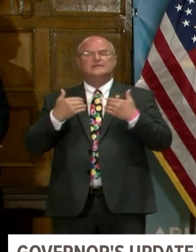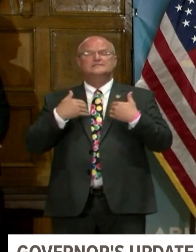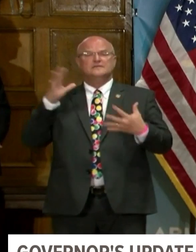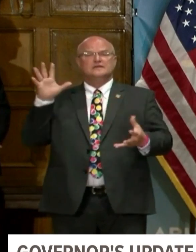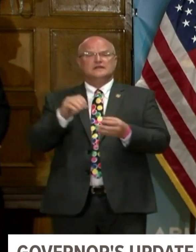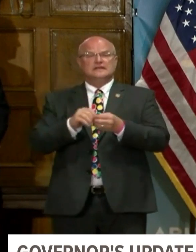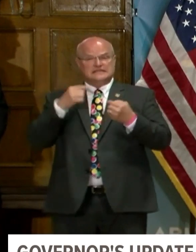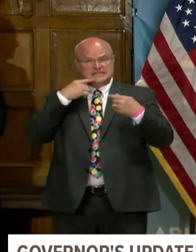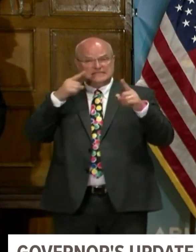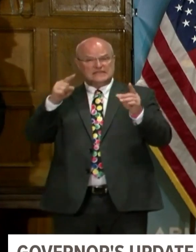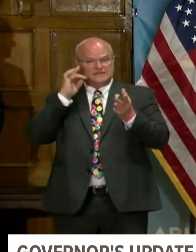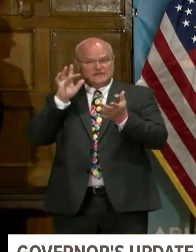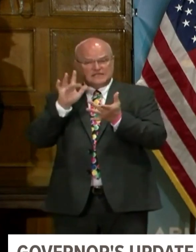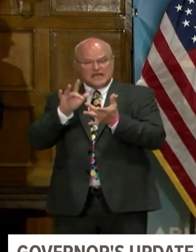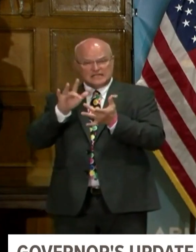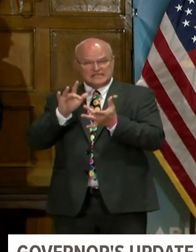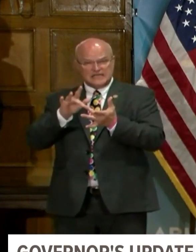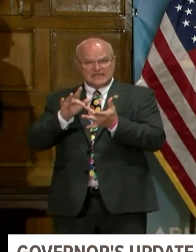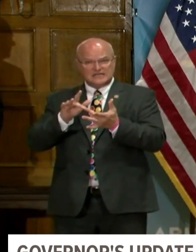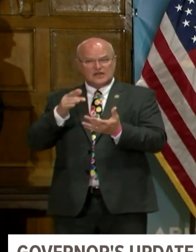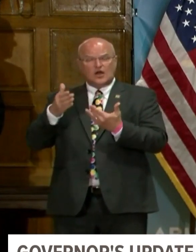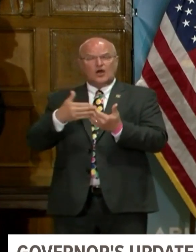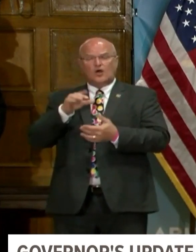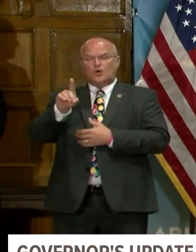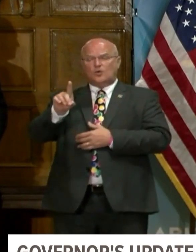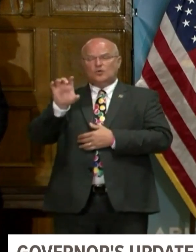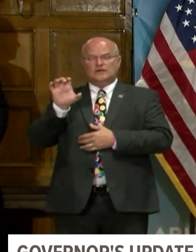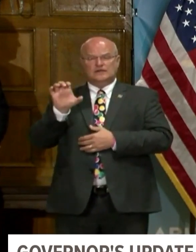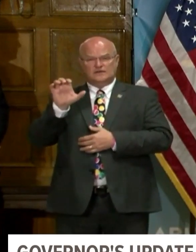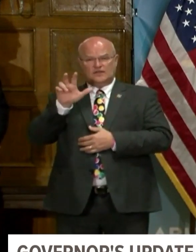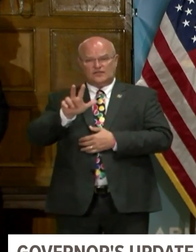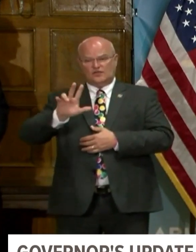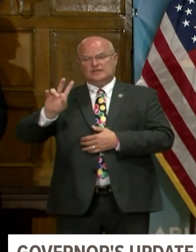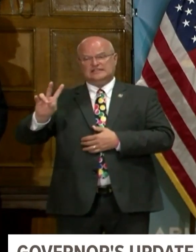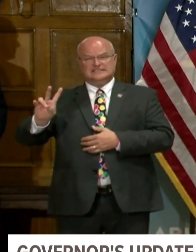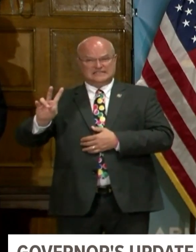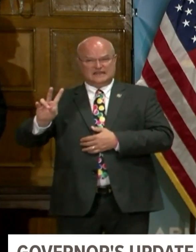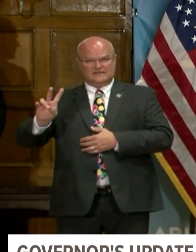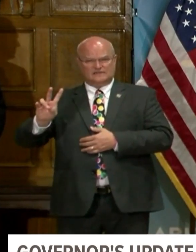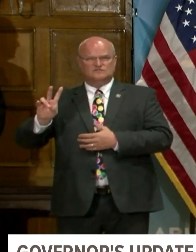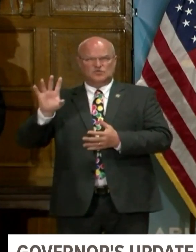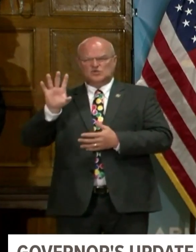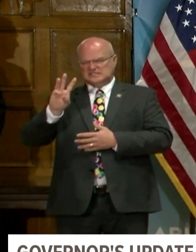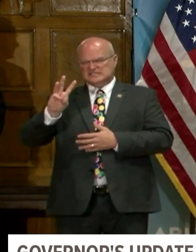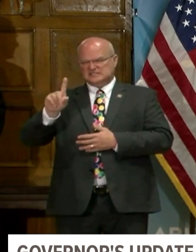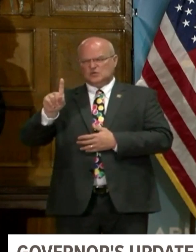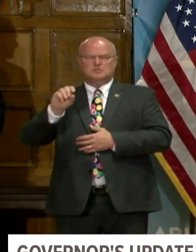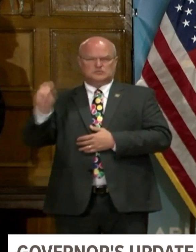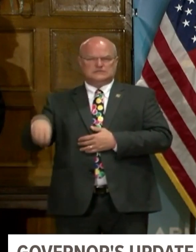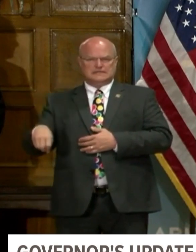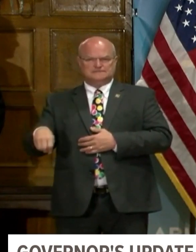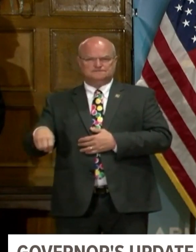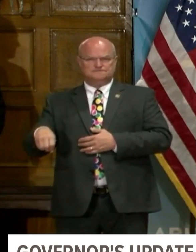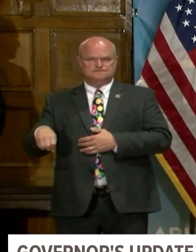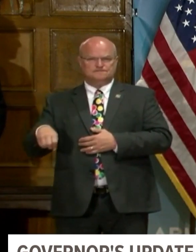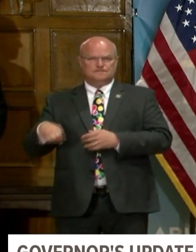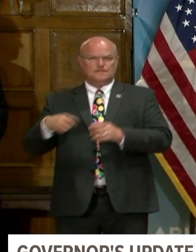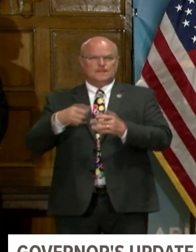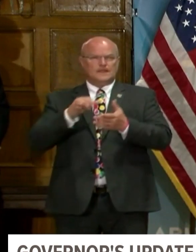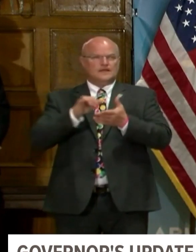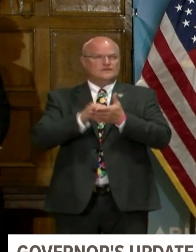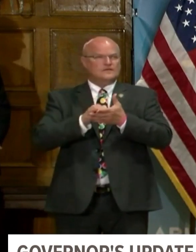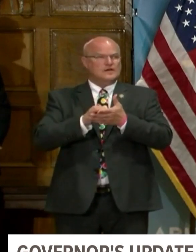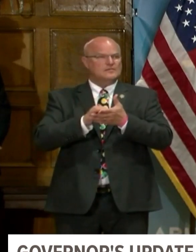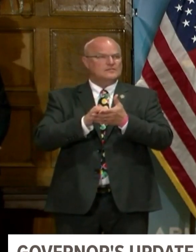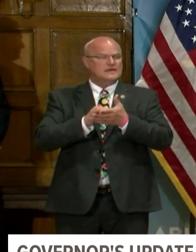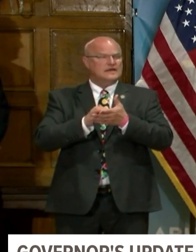have successfully contacted already 137, or 61%. Of